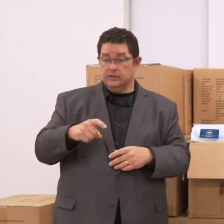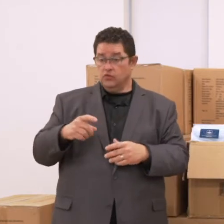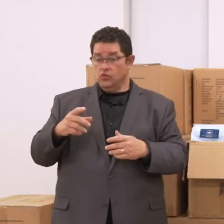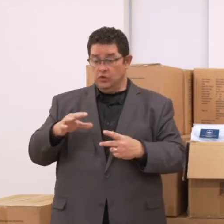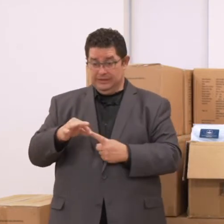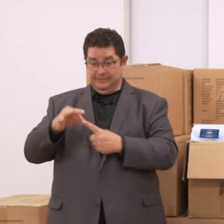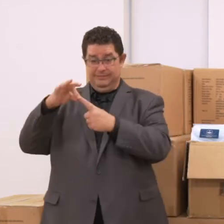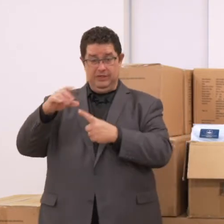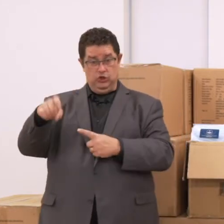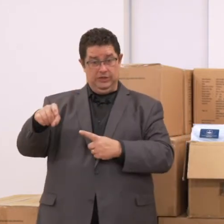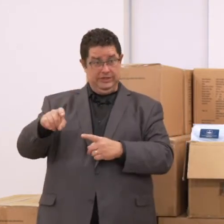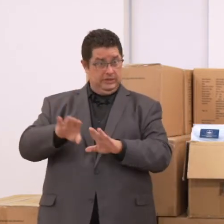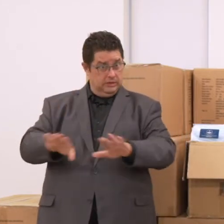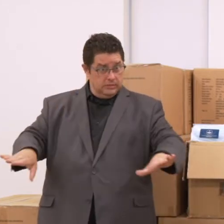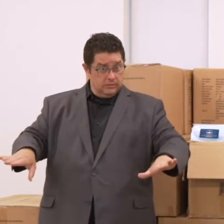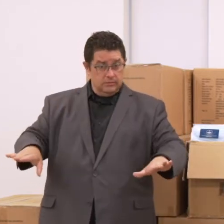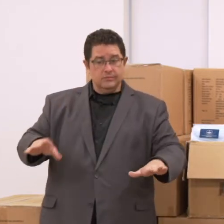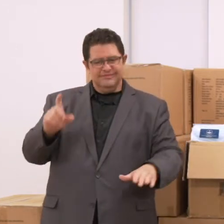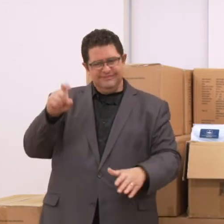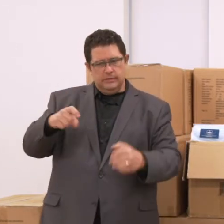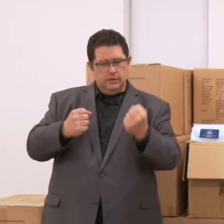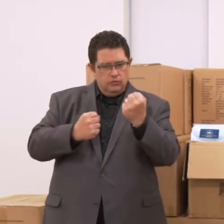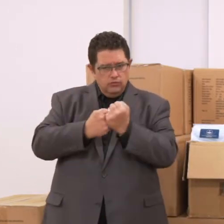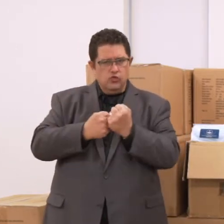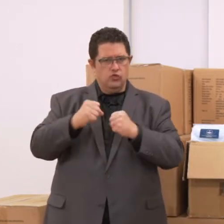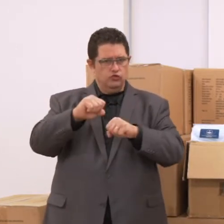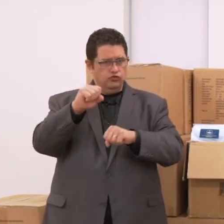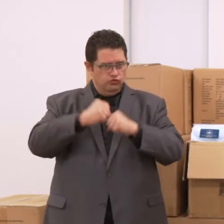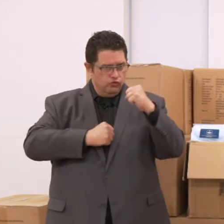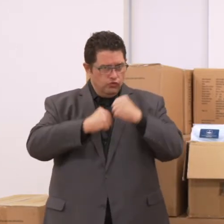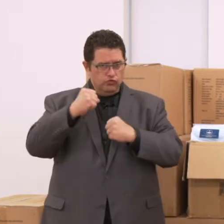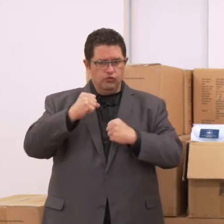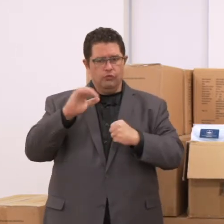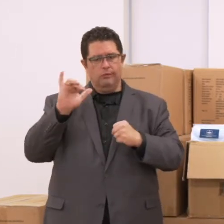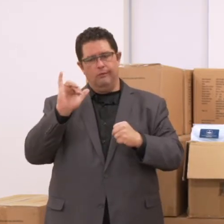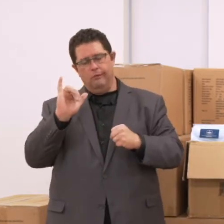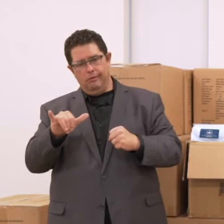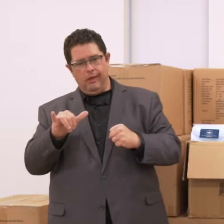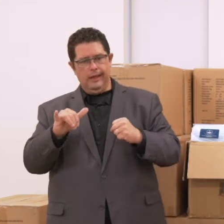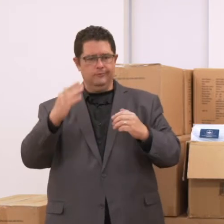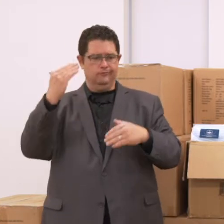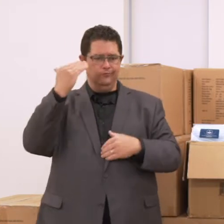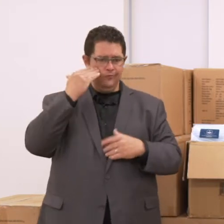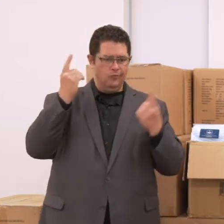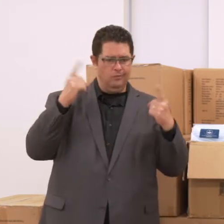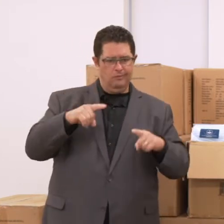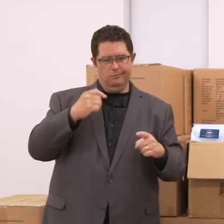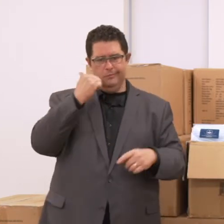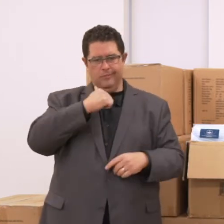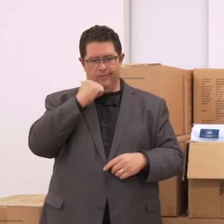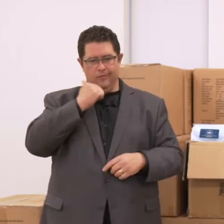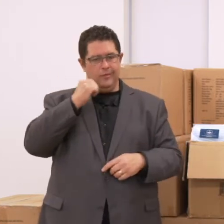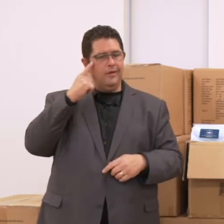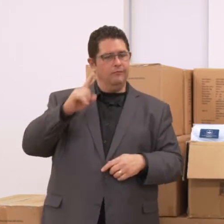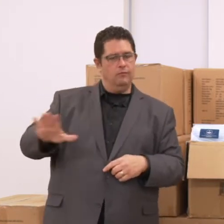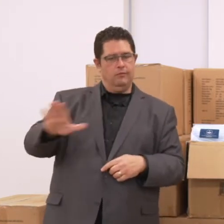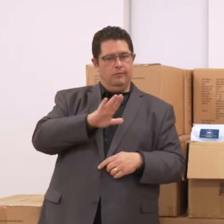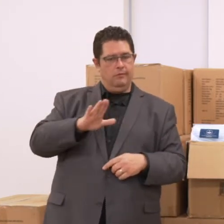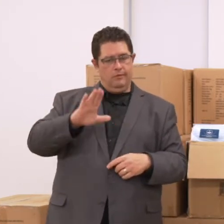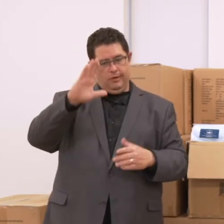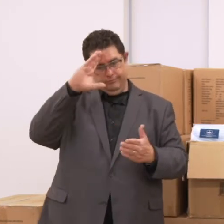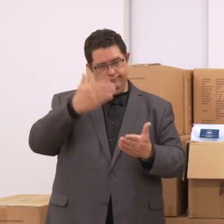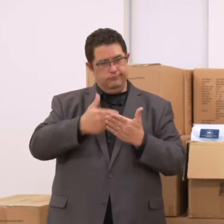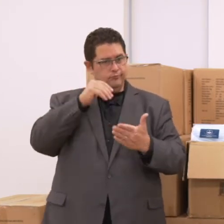special needs. They need that support structure and that predictability for their kids to be able to learn. And given